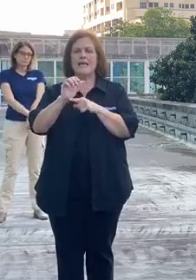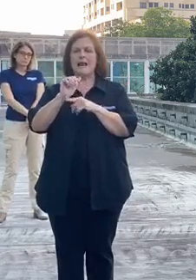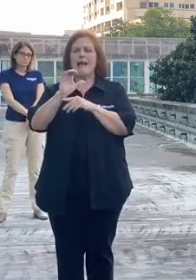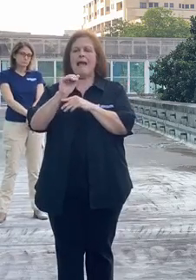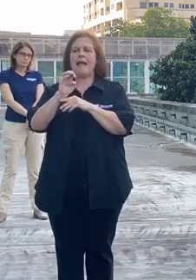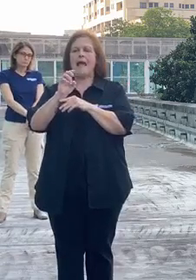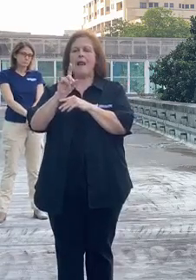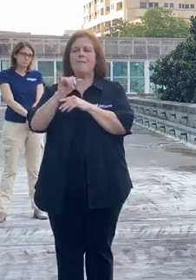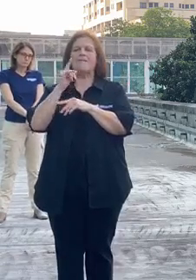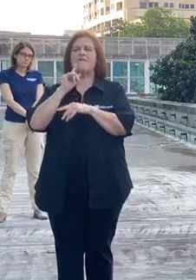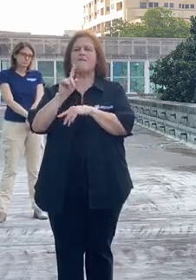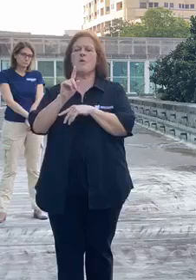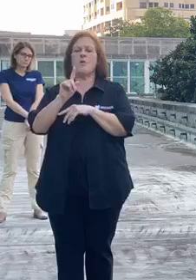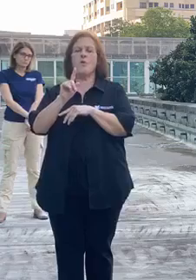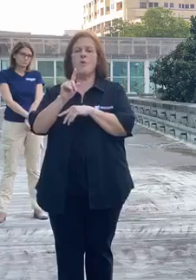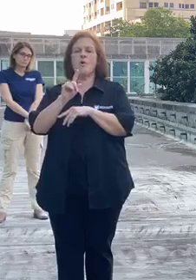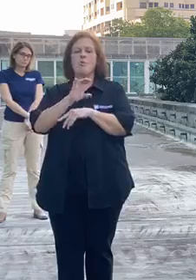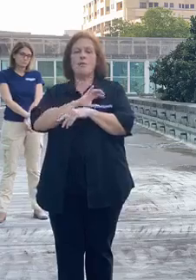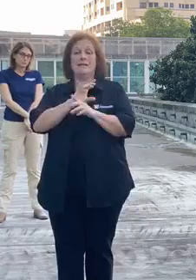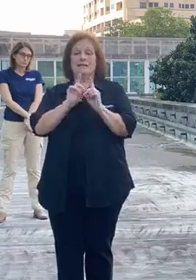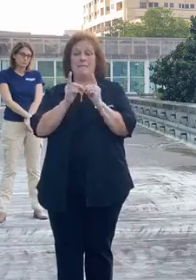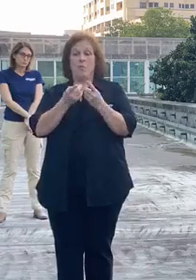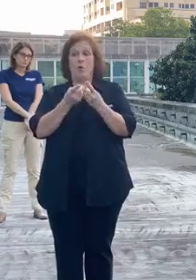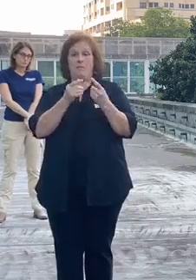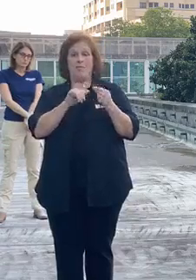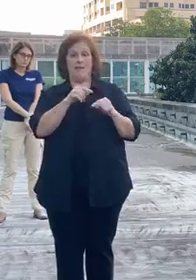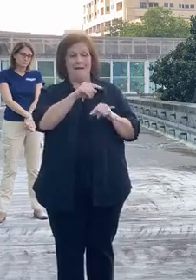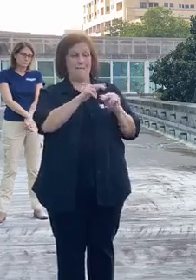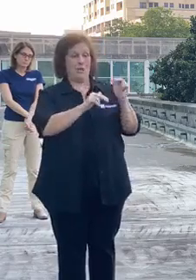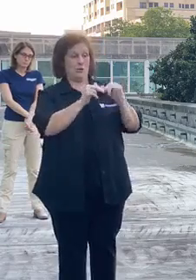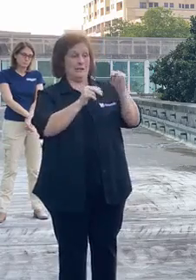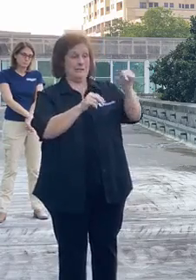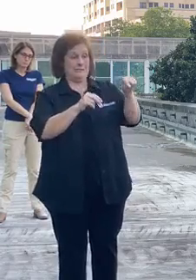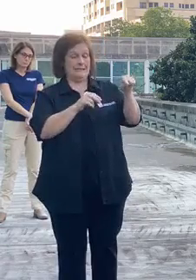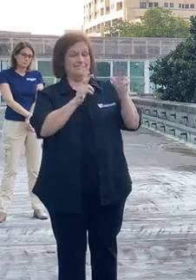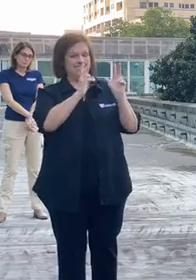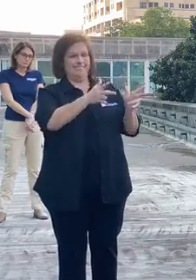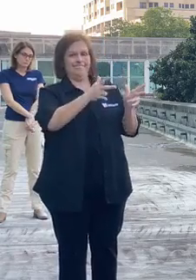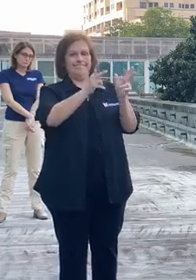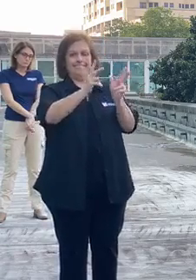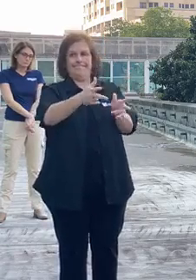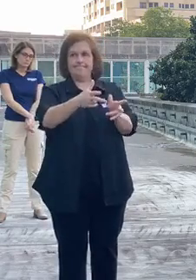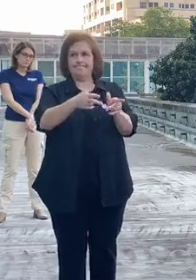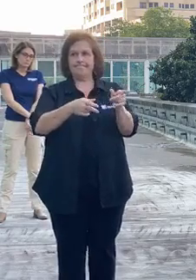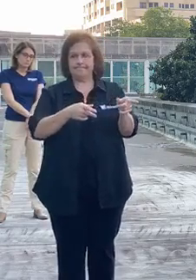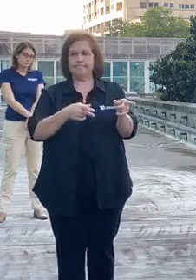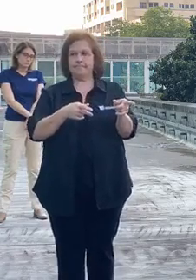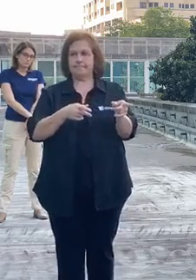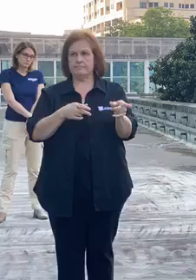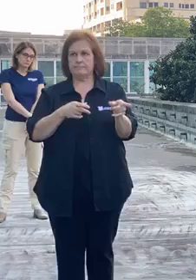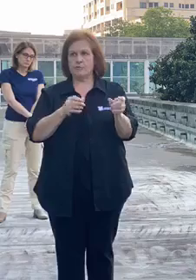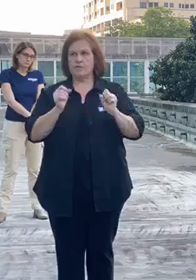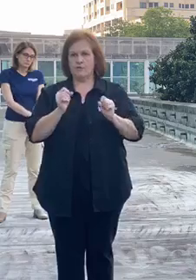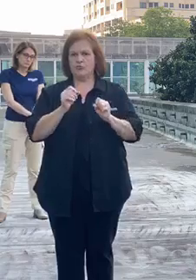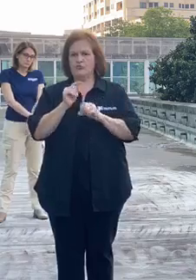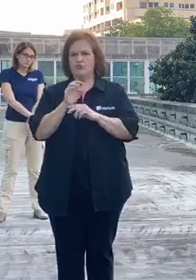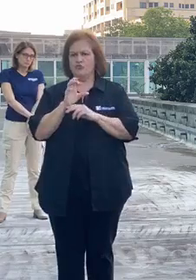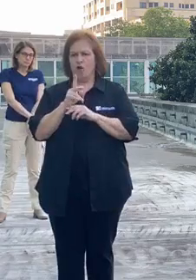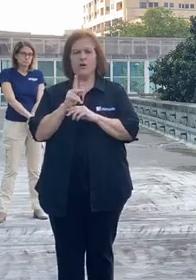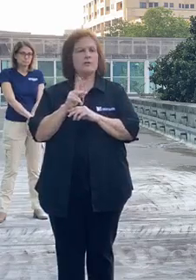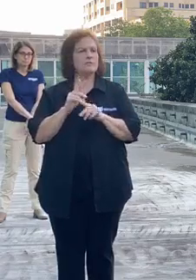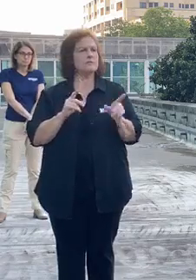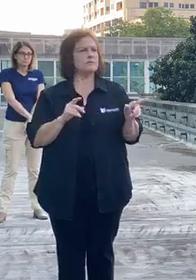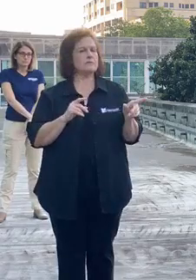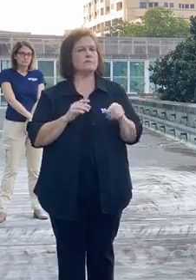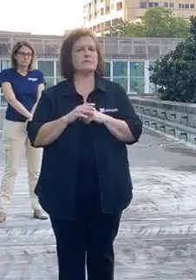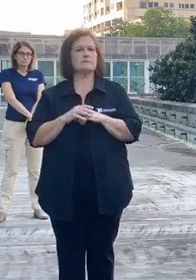have there for the New Orleans Police Department. And again, they're staged there. So with that,